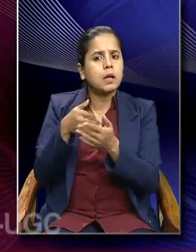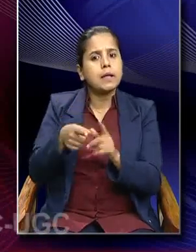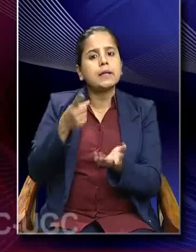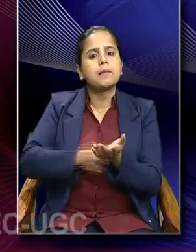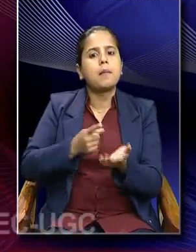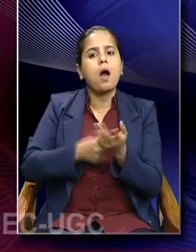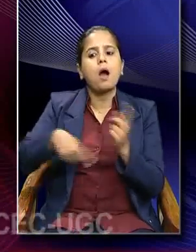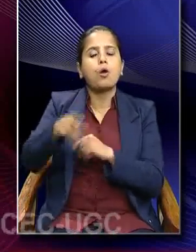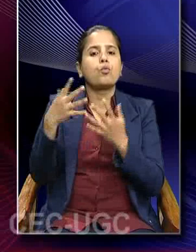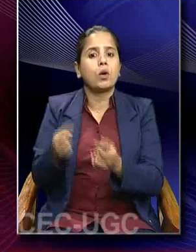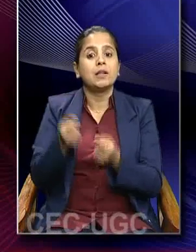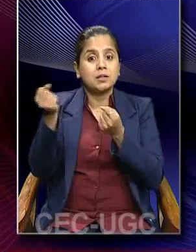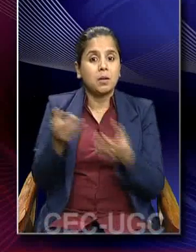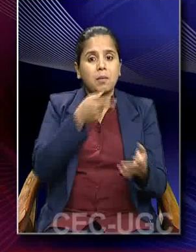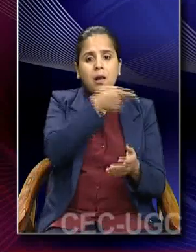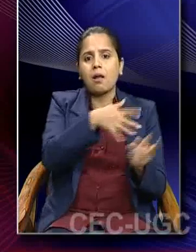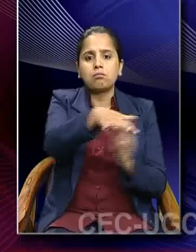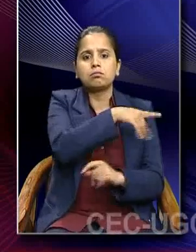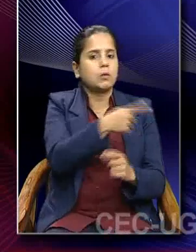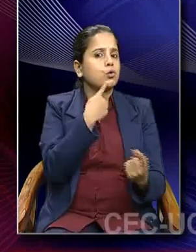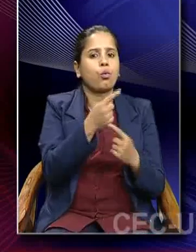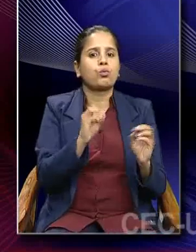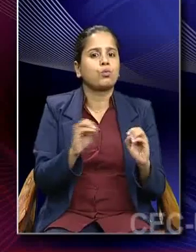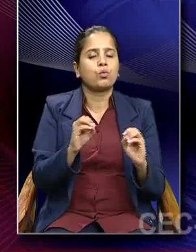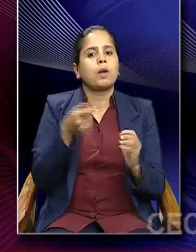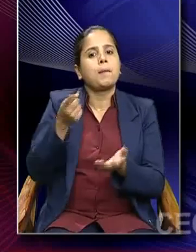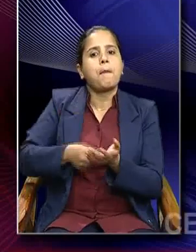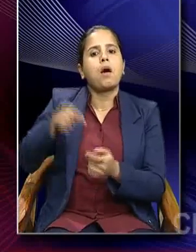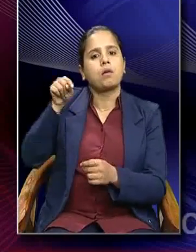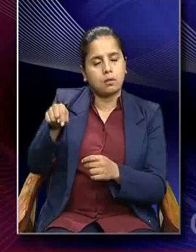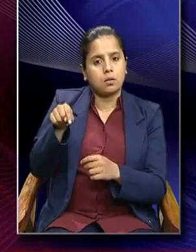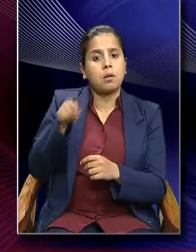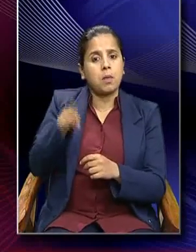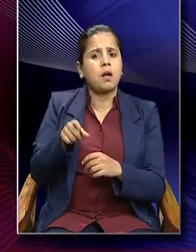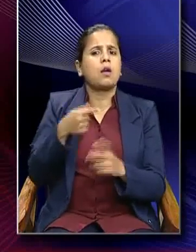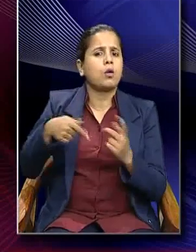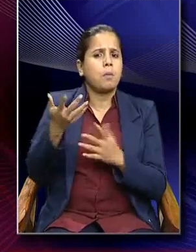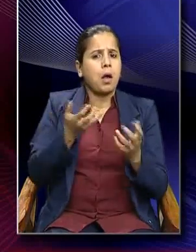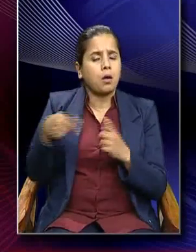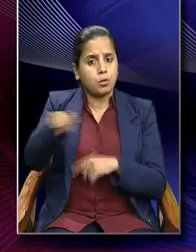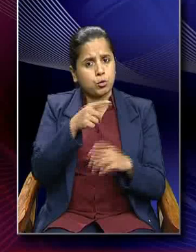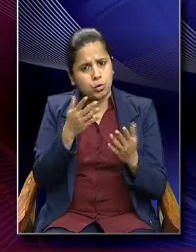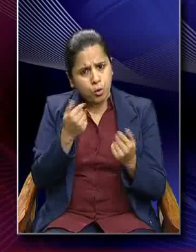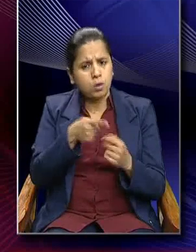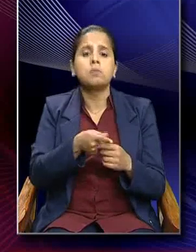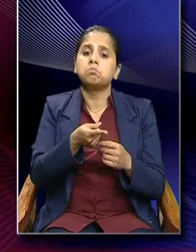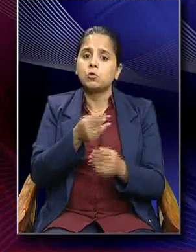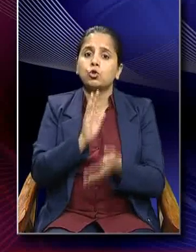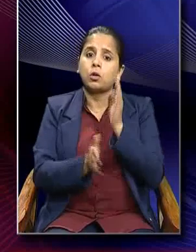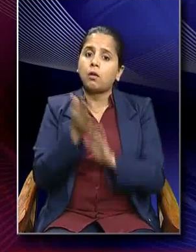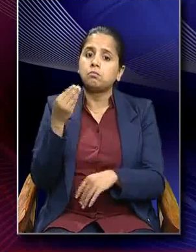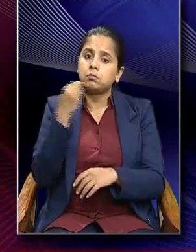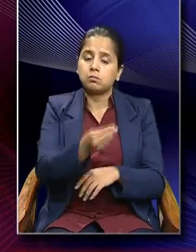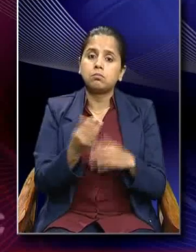side and not the supply side. So the market forces can be tapped and they can be challenged by